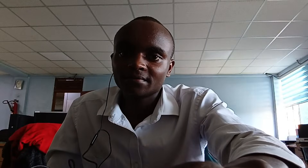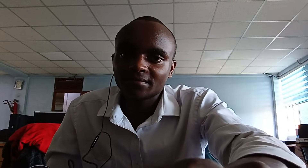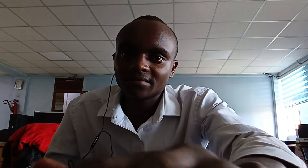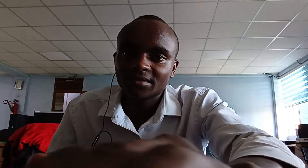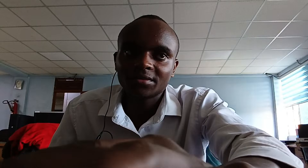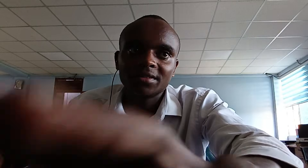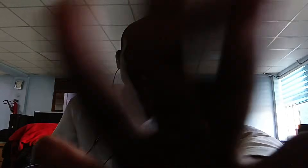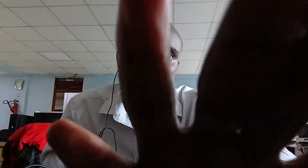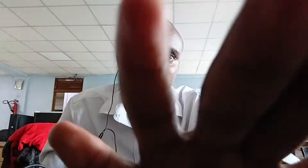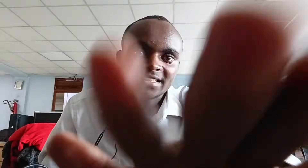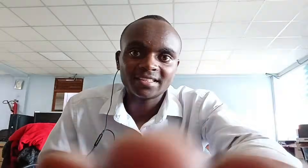So it's 9.